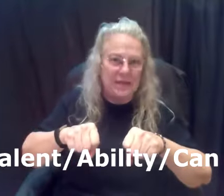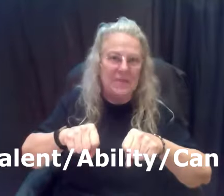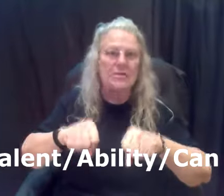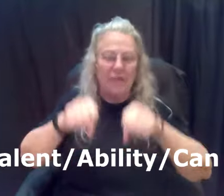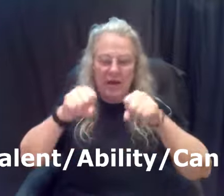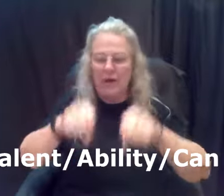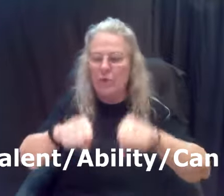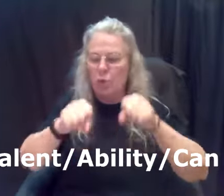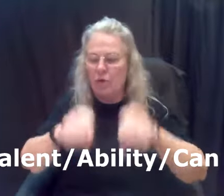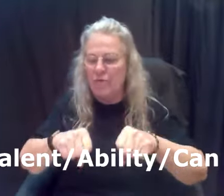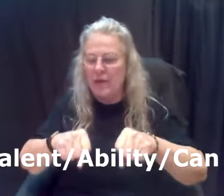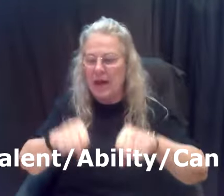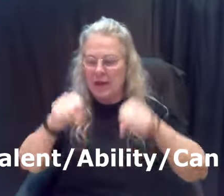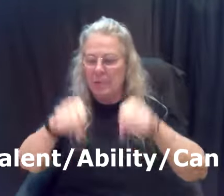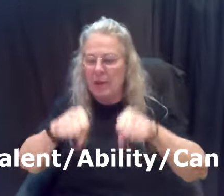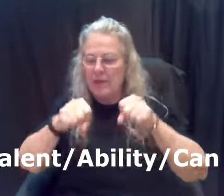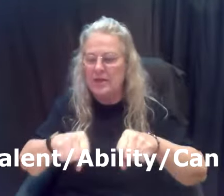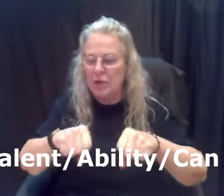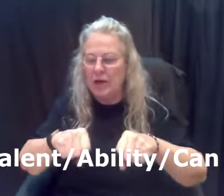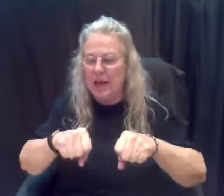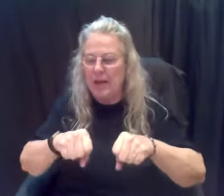abilities, another word for that, abilities or can.